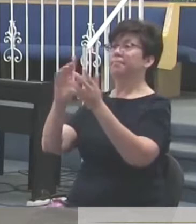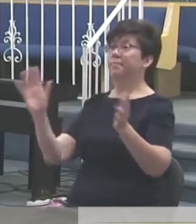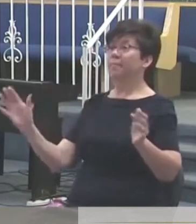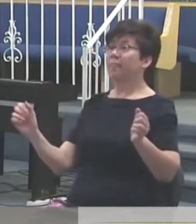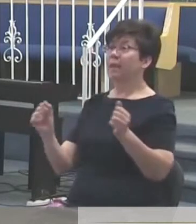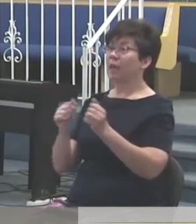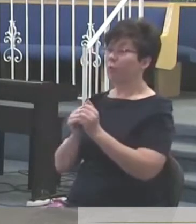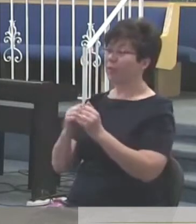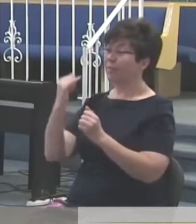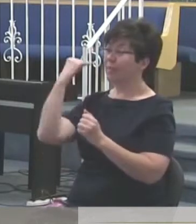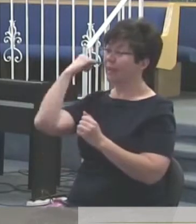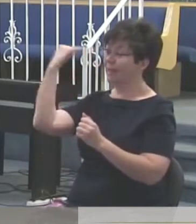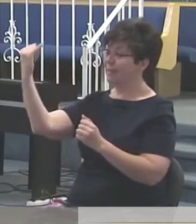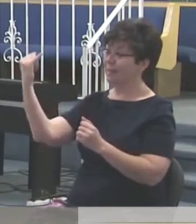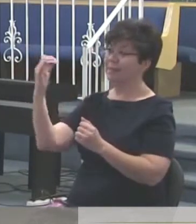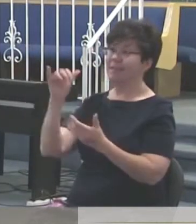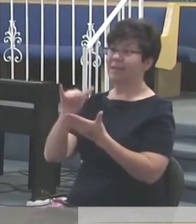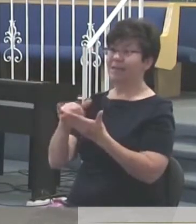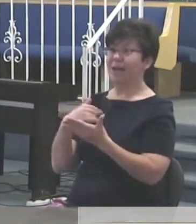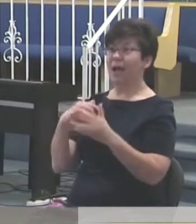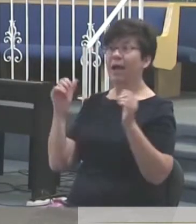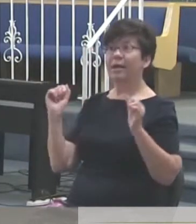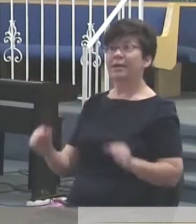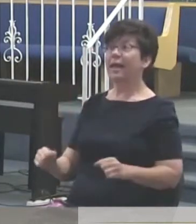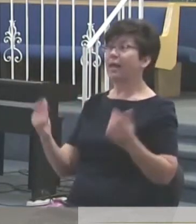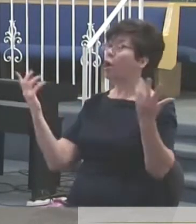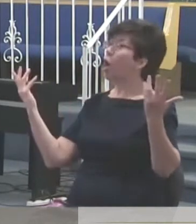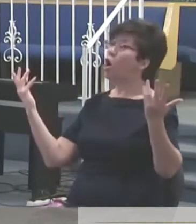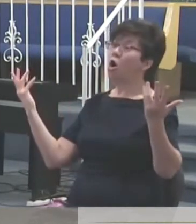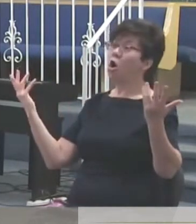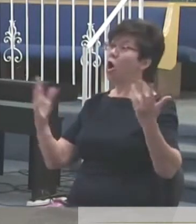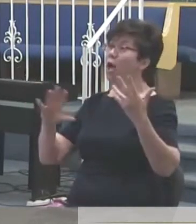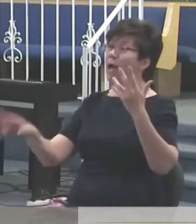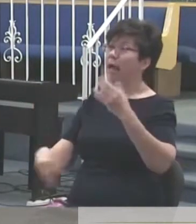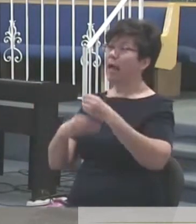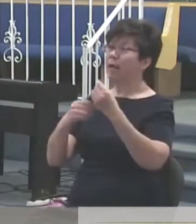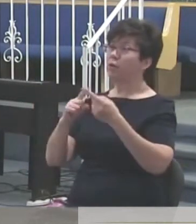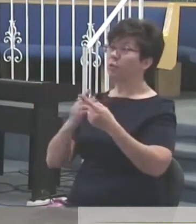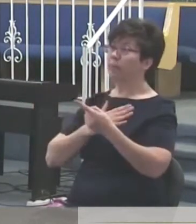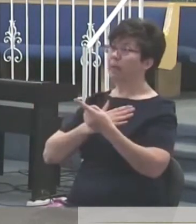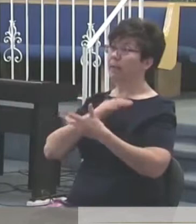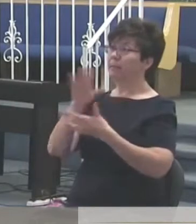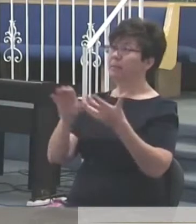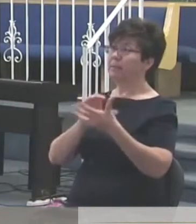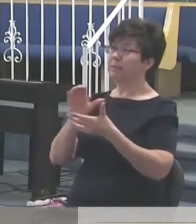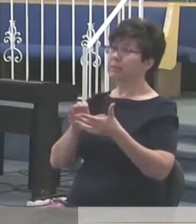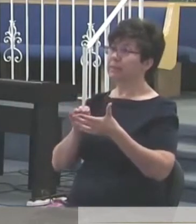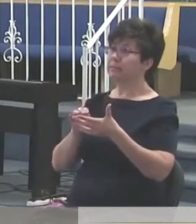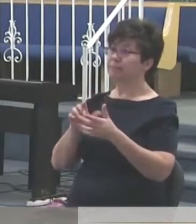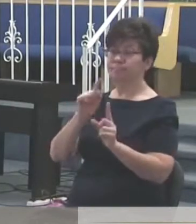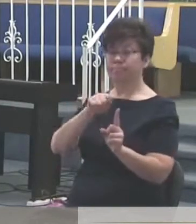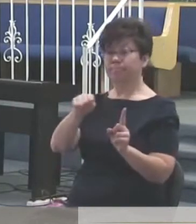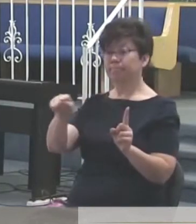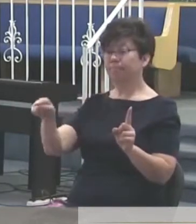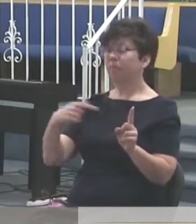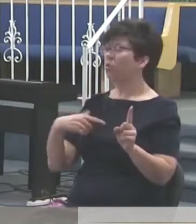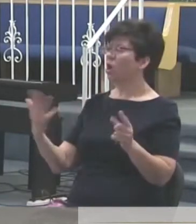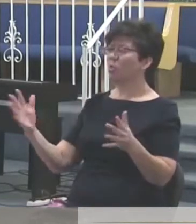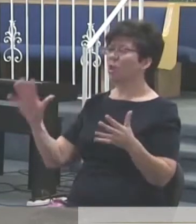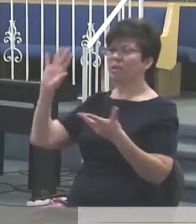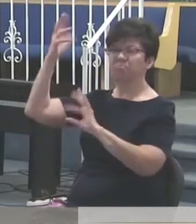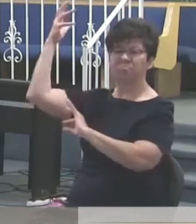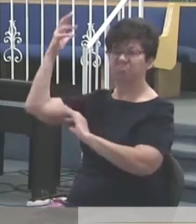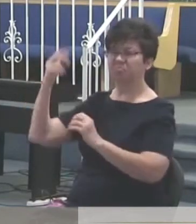with the idea that I can just add him in the mix, we already messed up